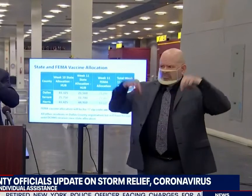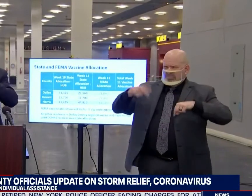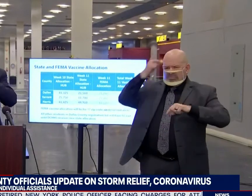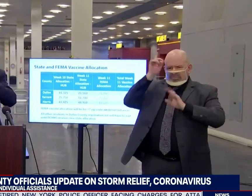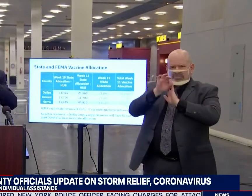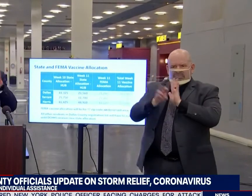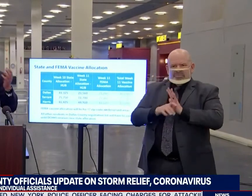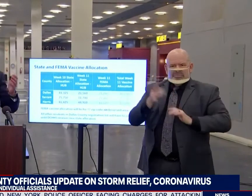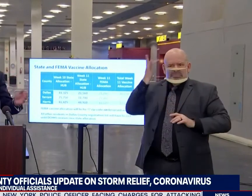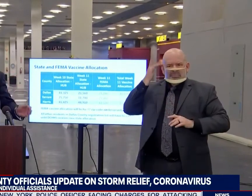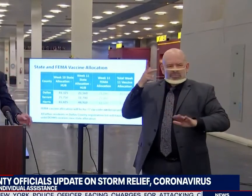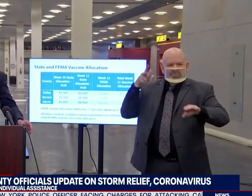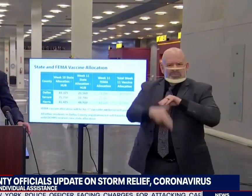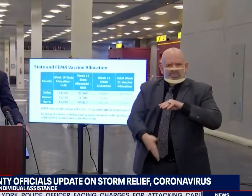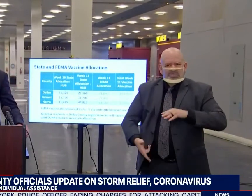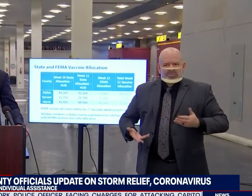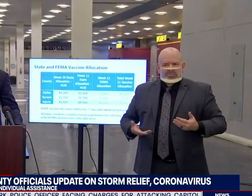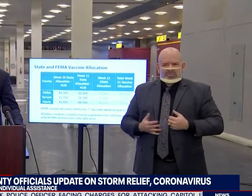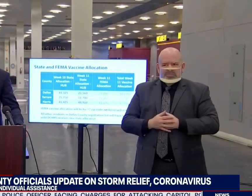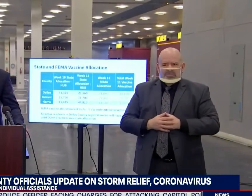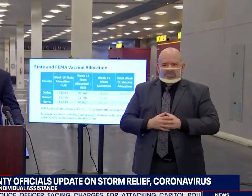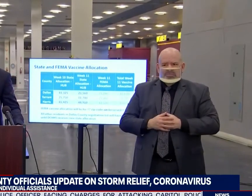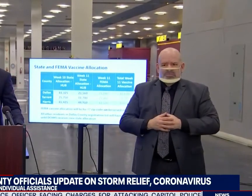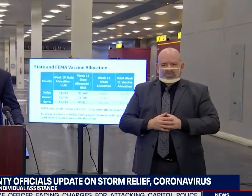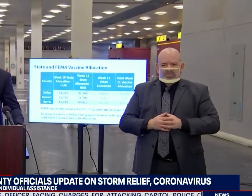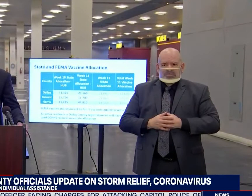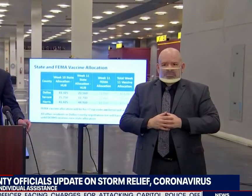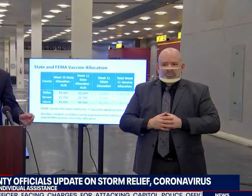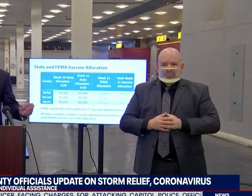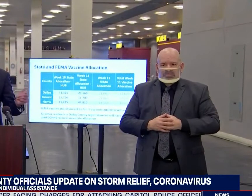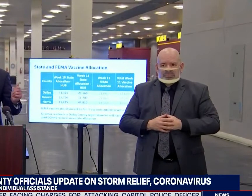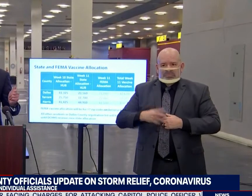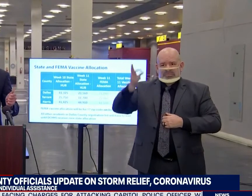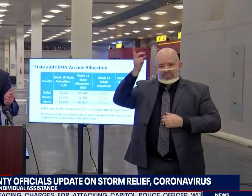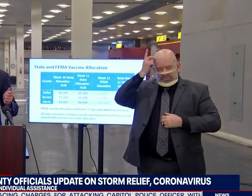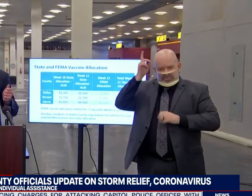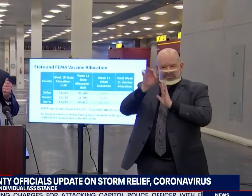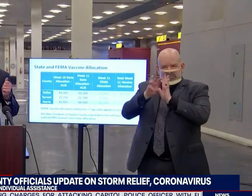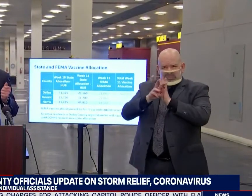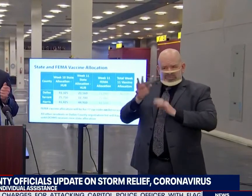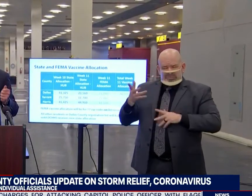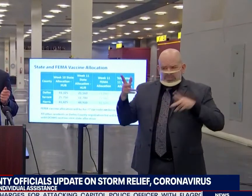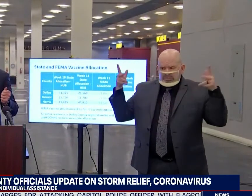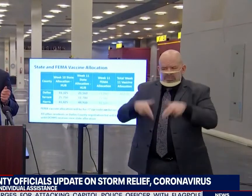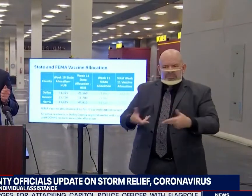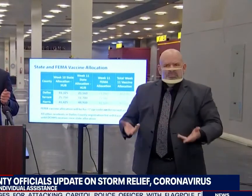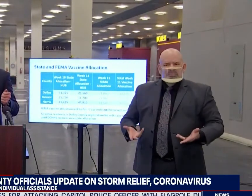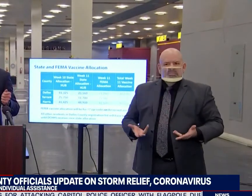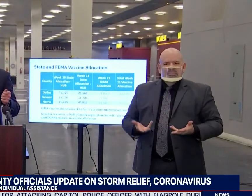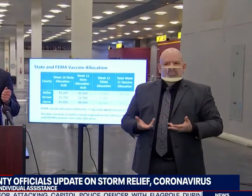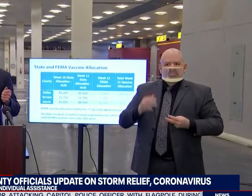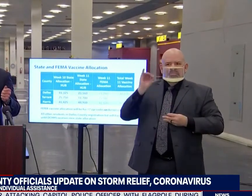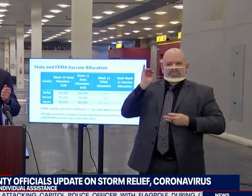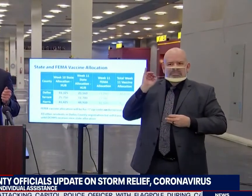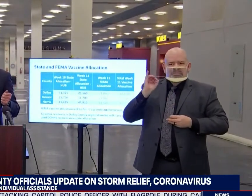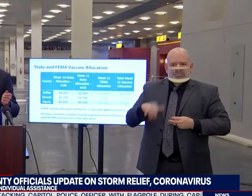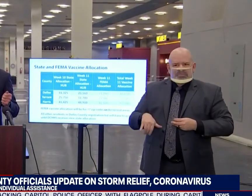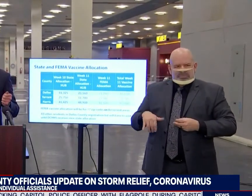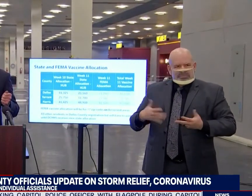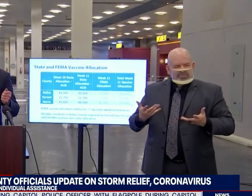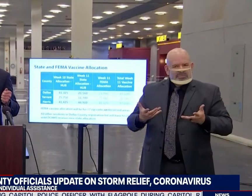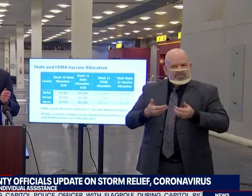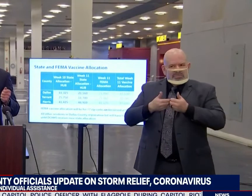excuse me, counties, but they did cut Dallas and Taran. So, we must continue to serve residents outside of those